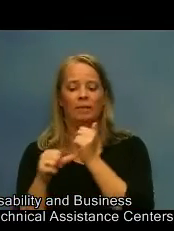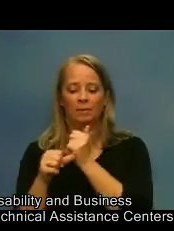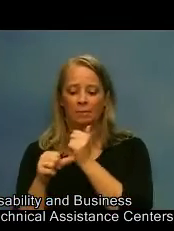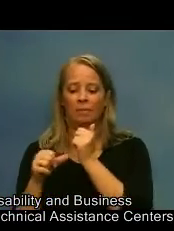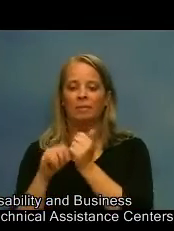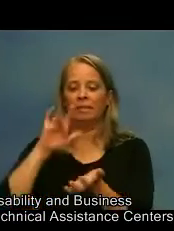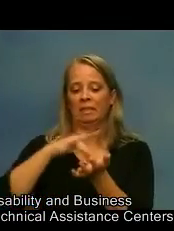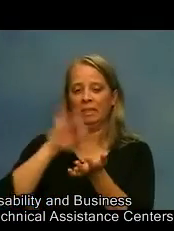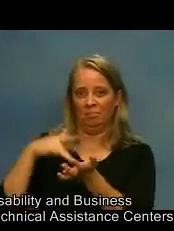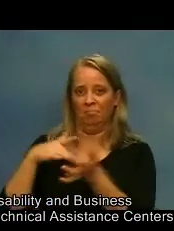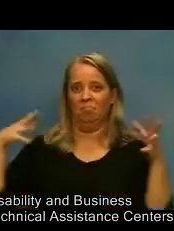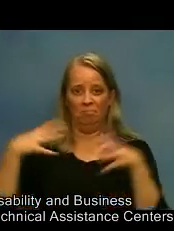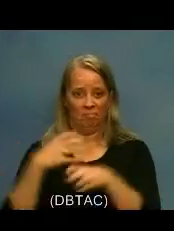Business Technical Assistance Centers...